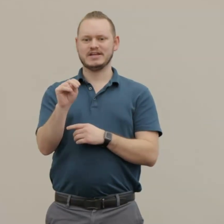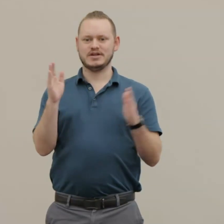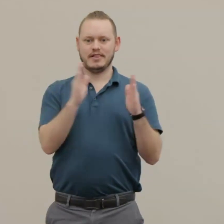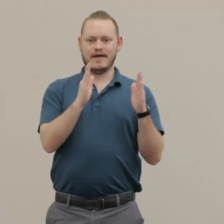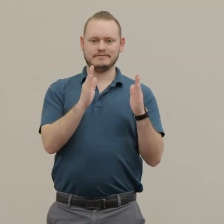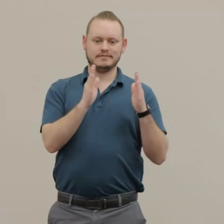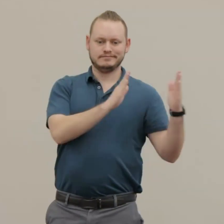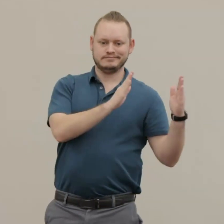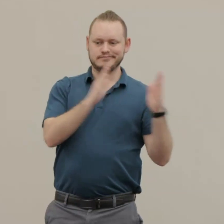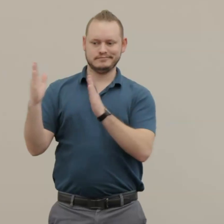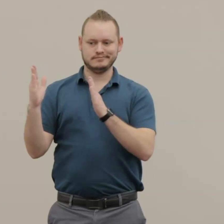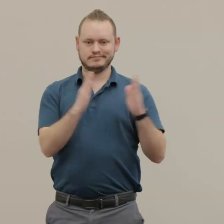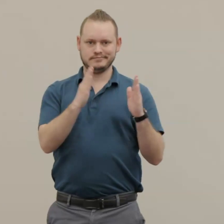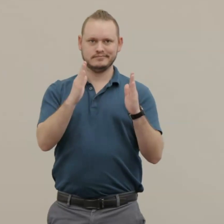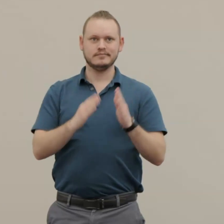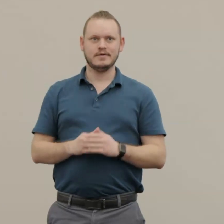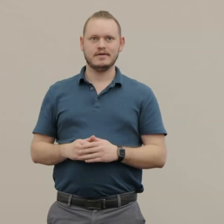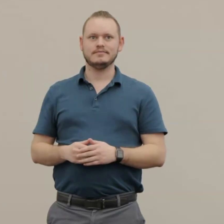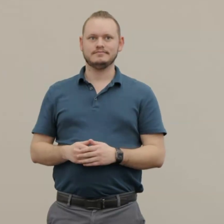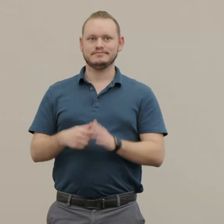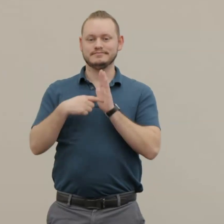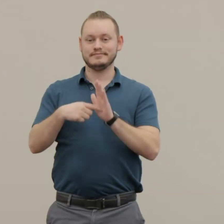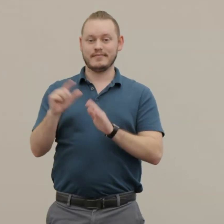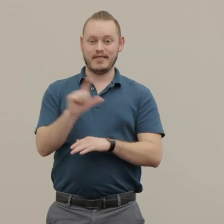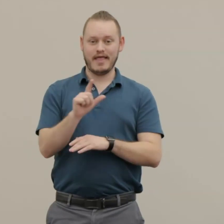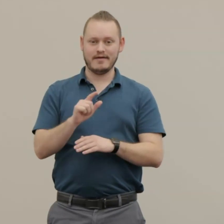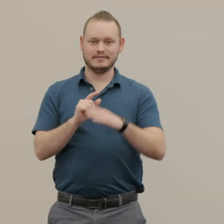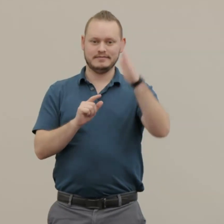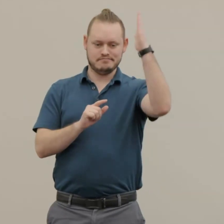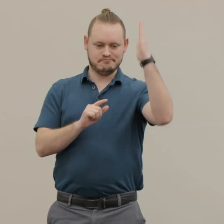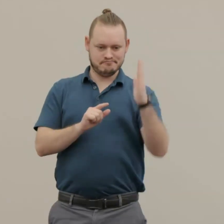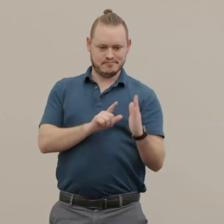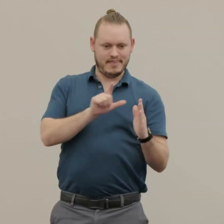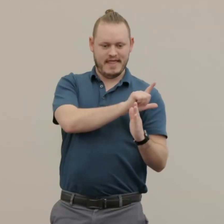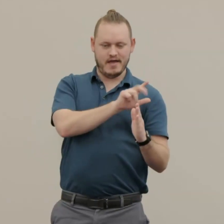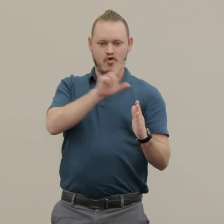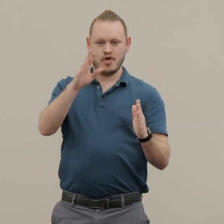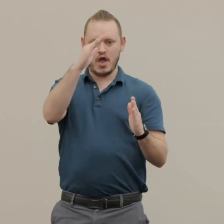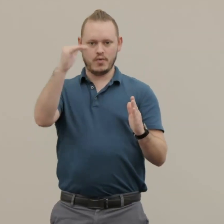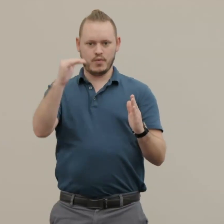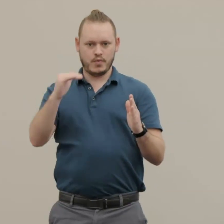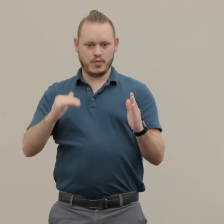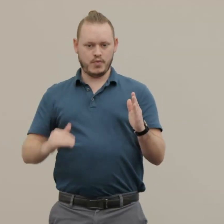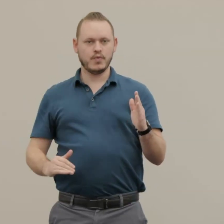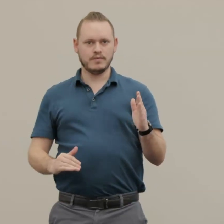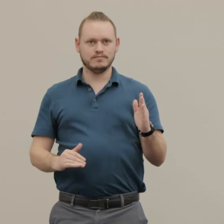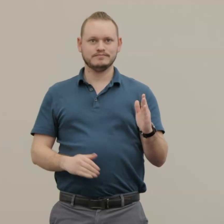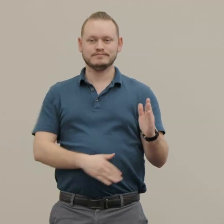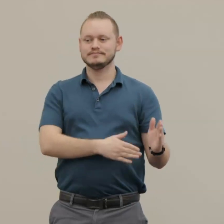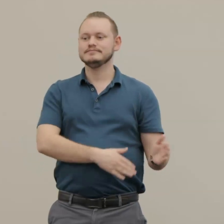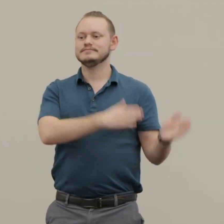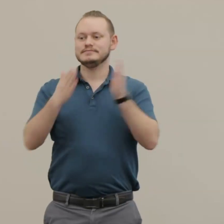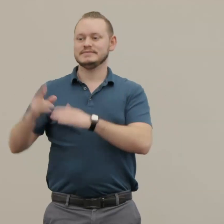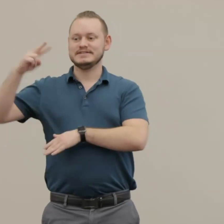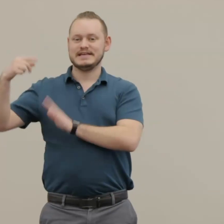Left justified, right ragged is the example on the left. And on the second example, I